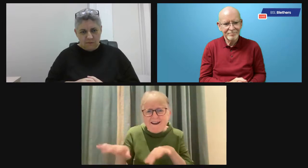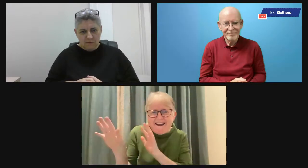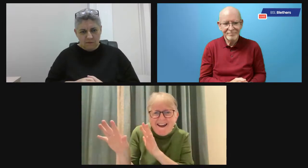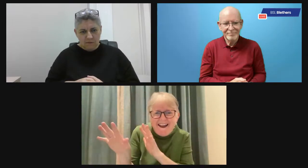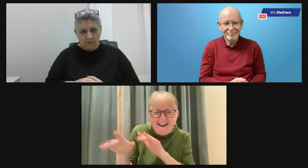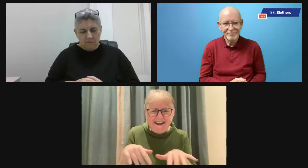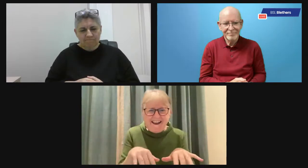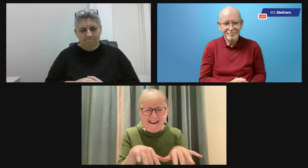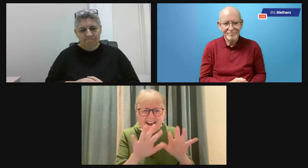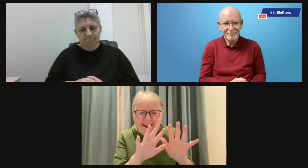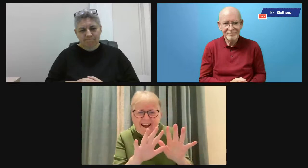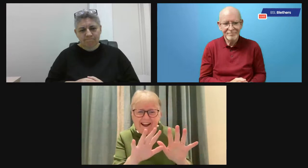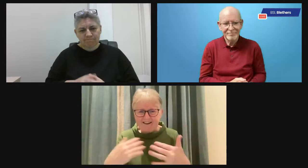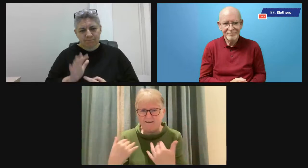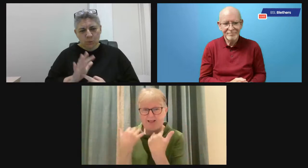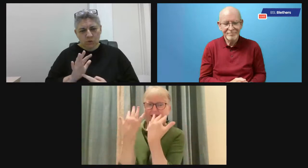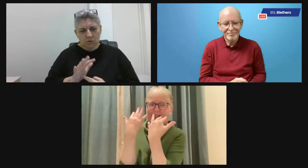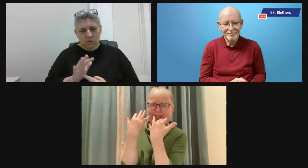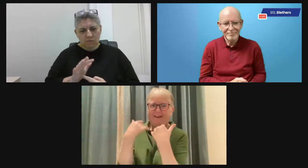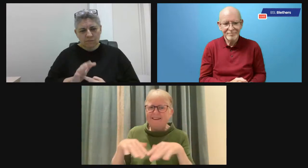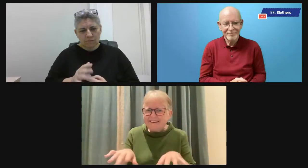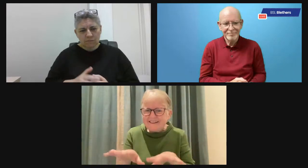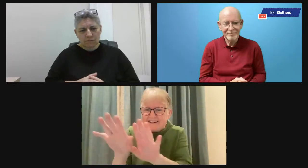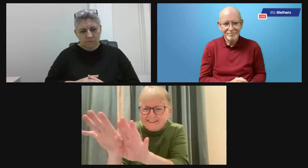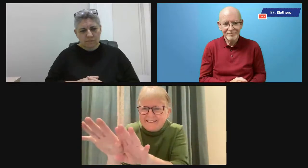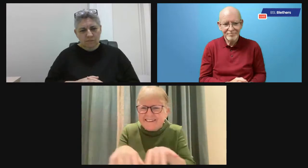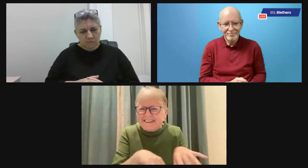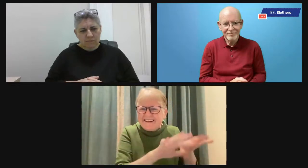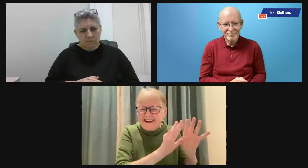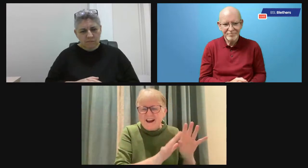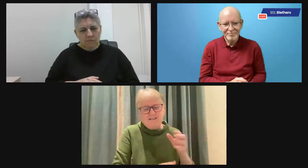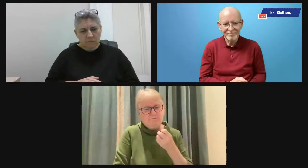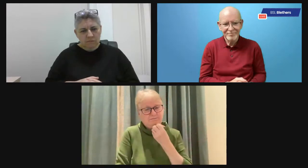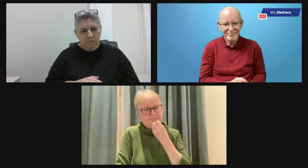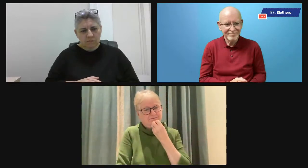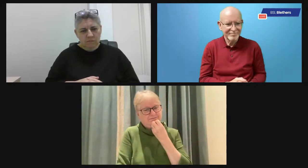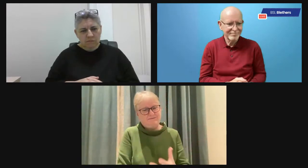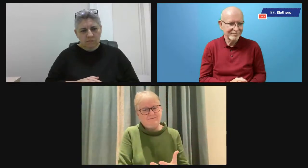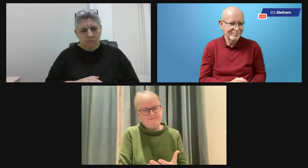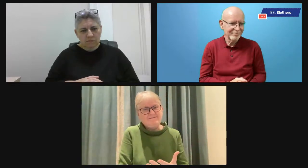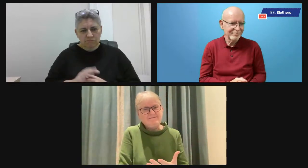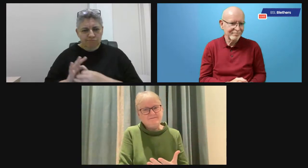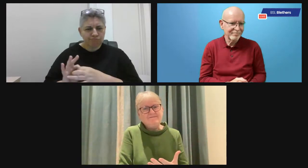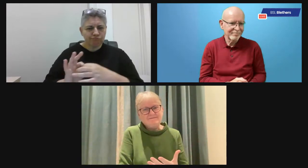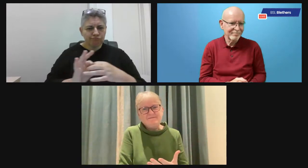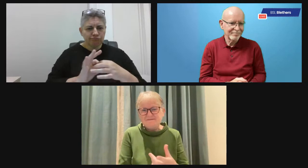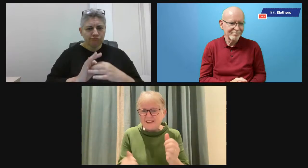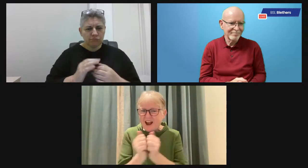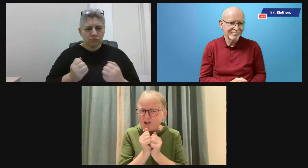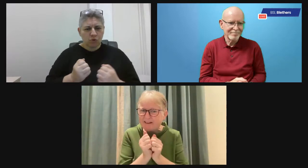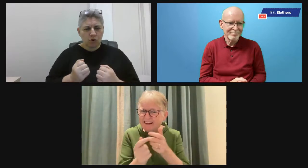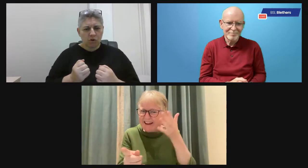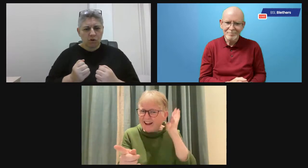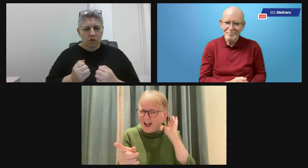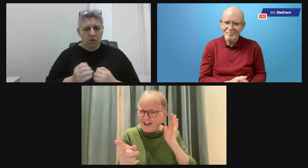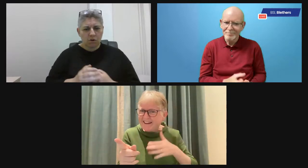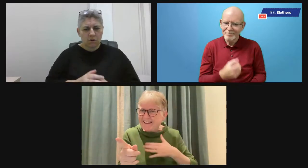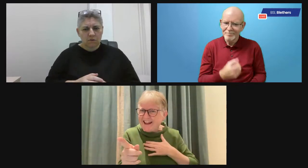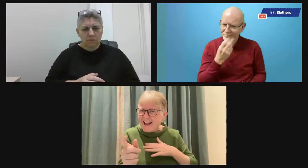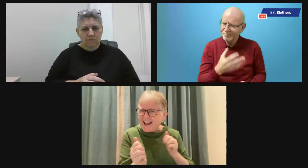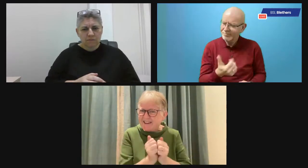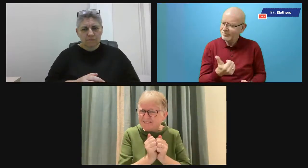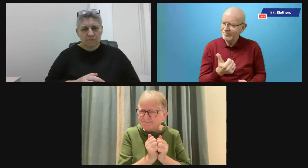and everybody was looking to everyone else, and and we were all inspiring each other, and that's a